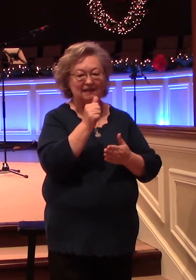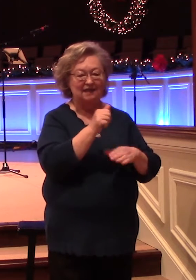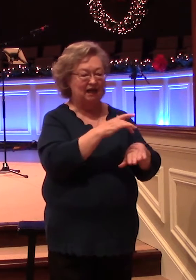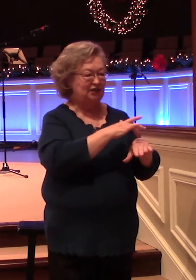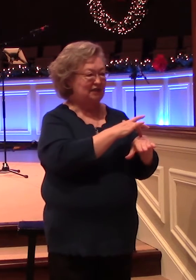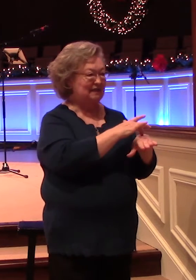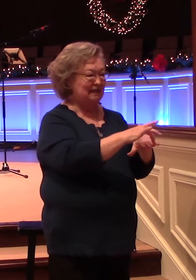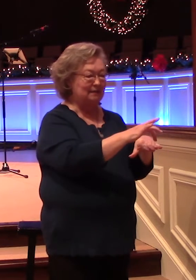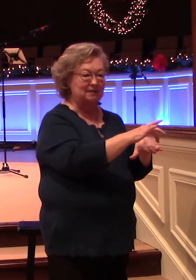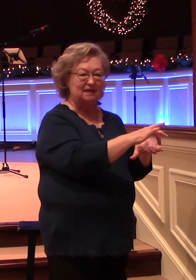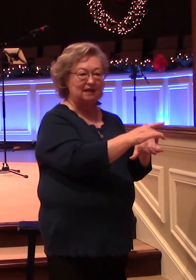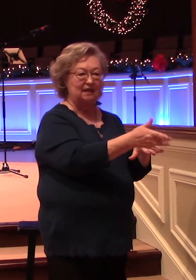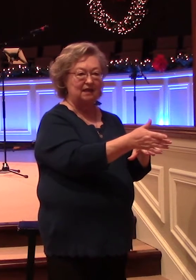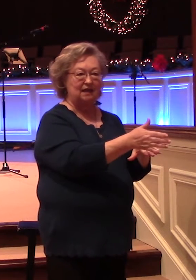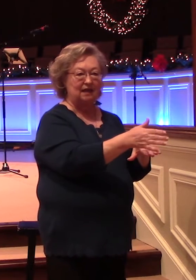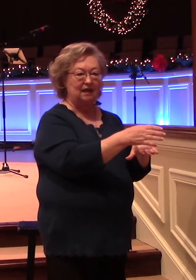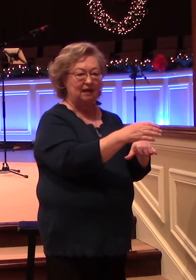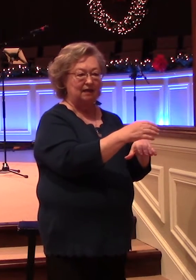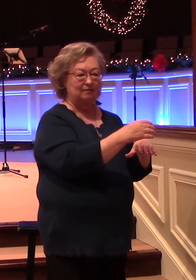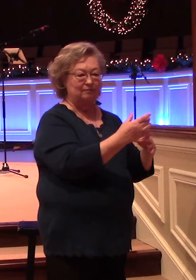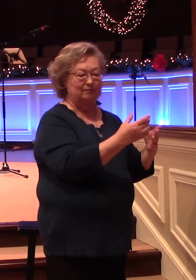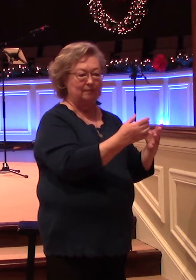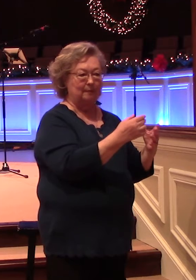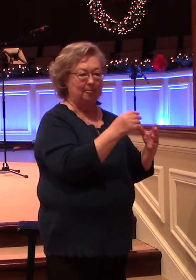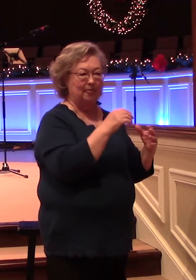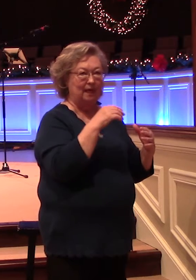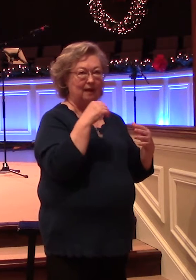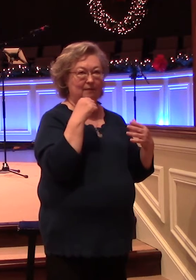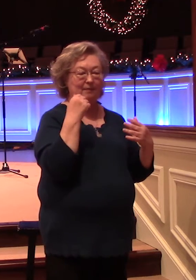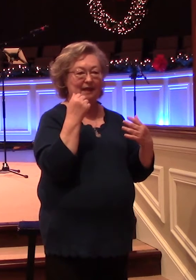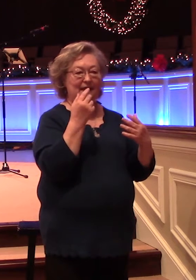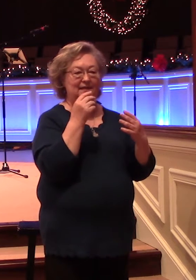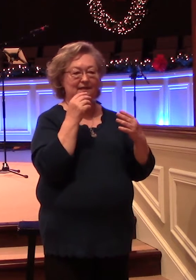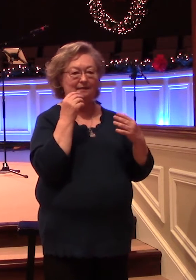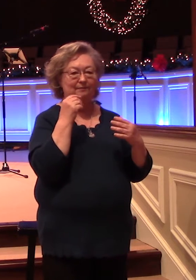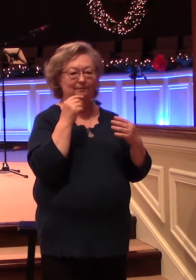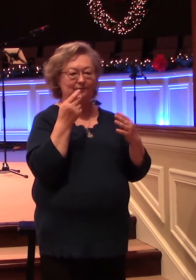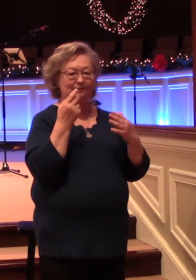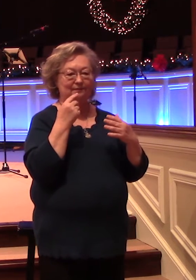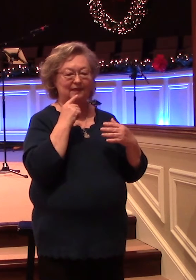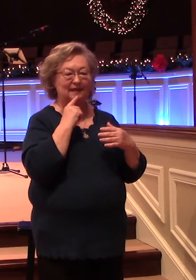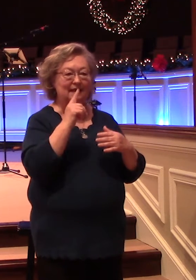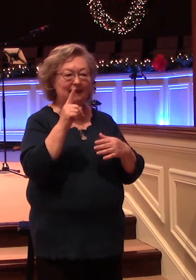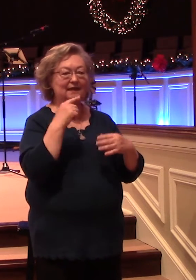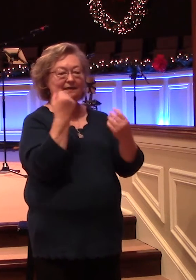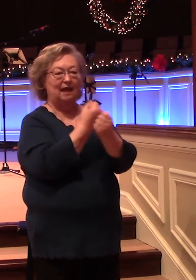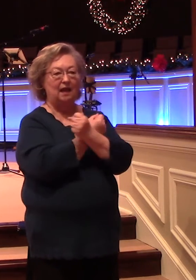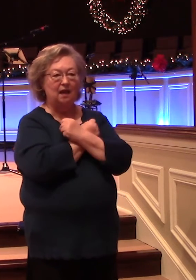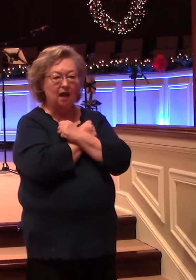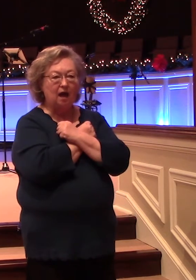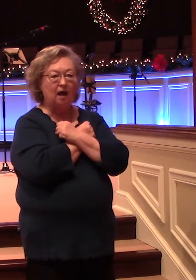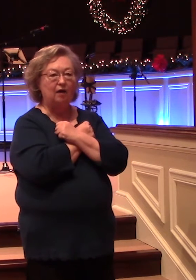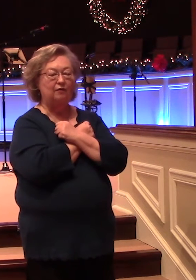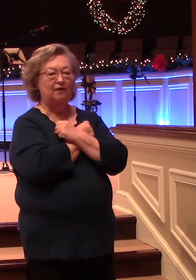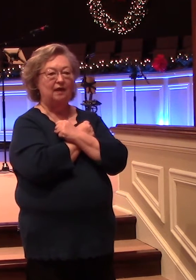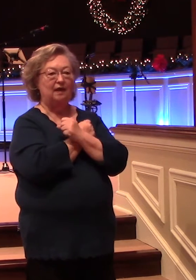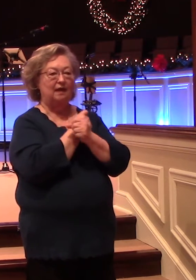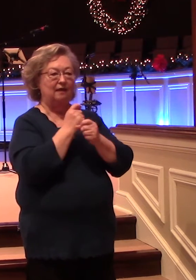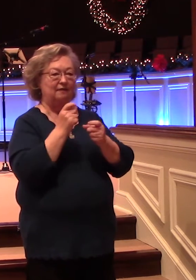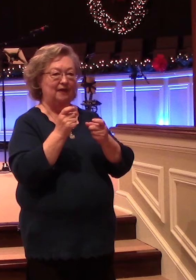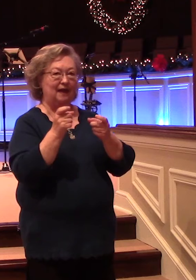selfish behavior, but it's a love that has the courage to tell the truth, the courage to go the distance, the